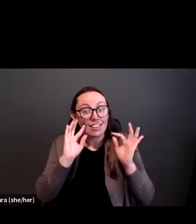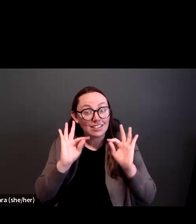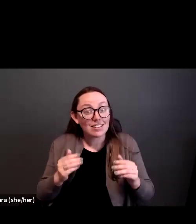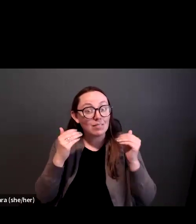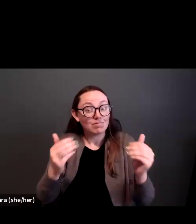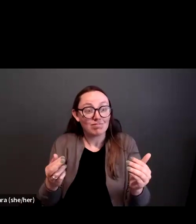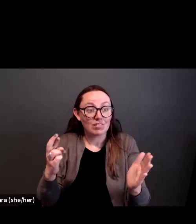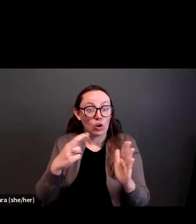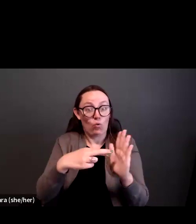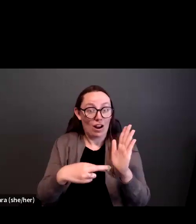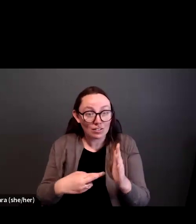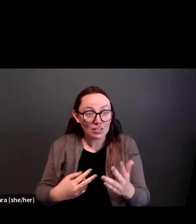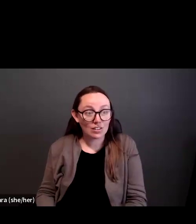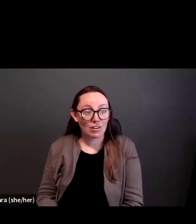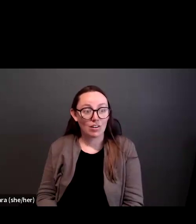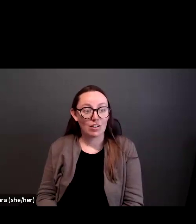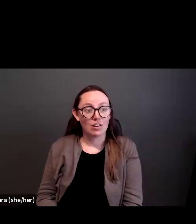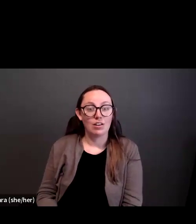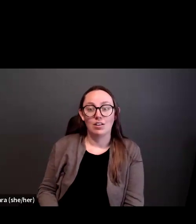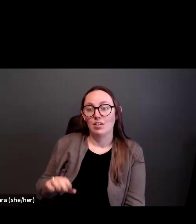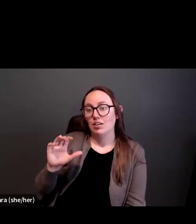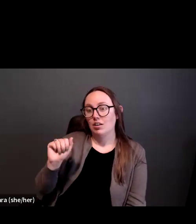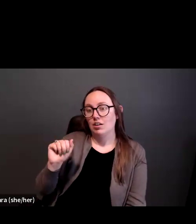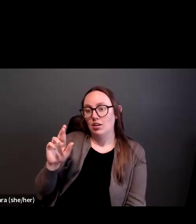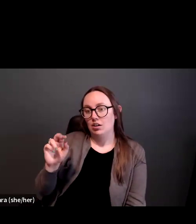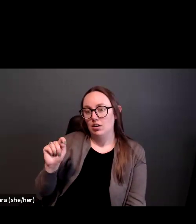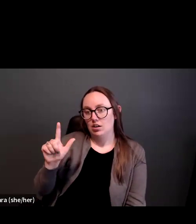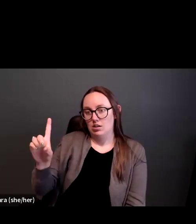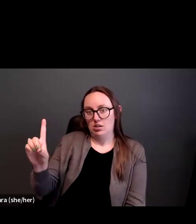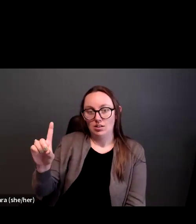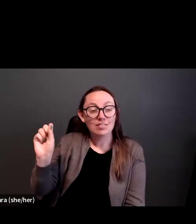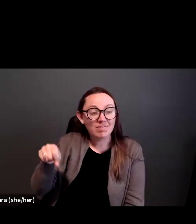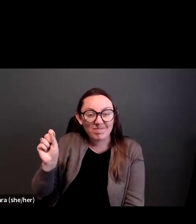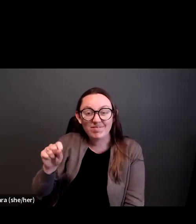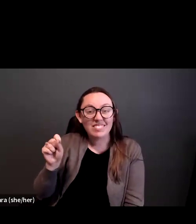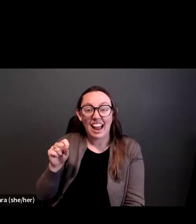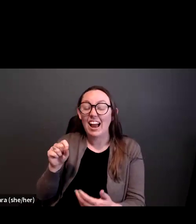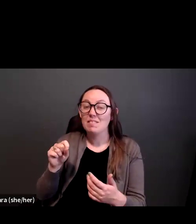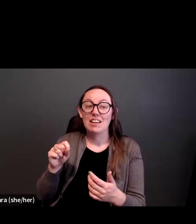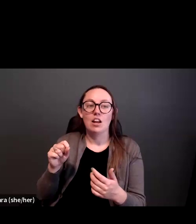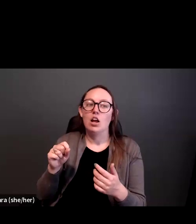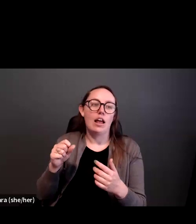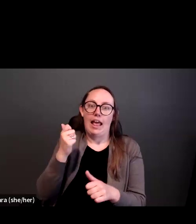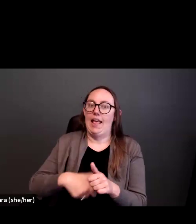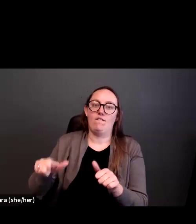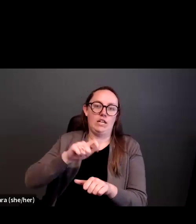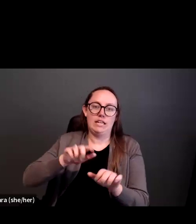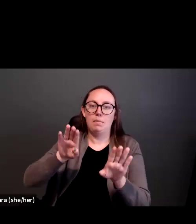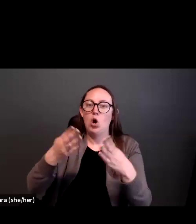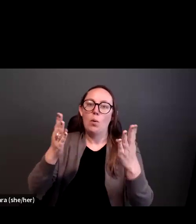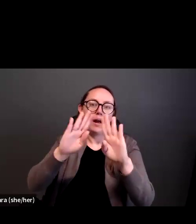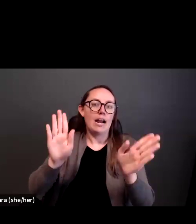least one or two at each open house event. That's like, oh, man, they didn't have this at the last school I went to.